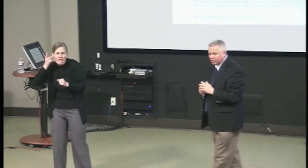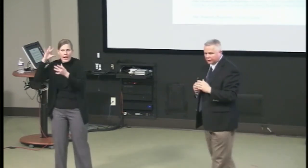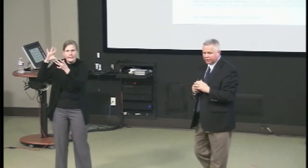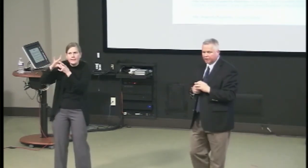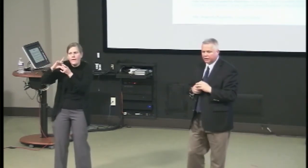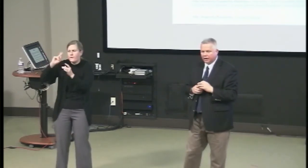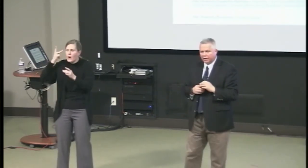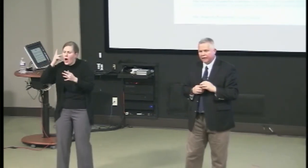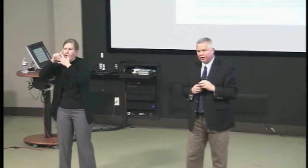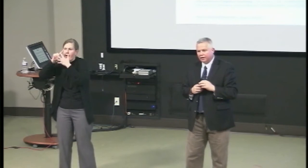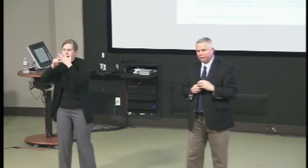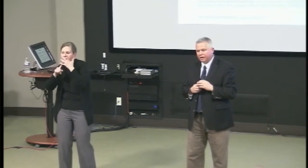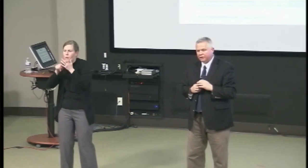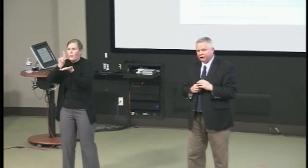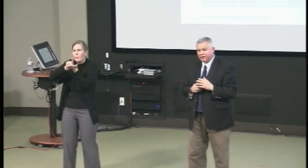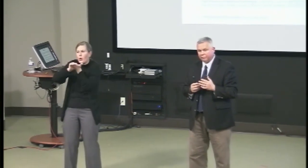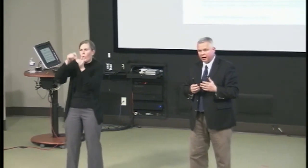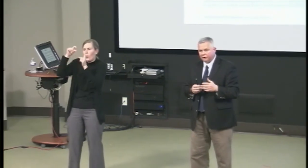in